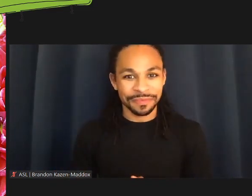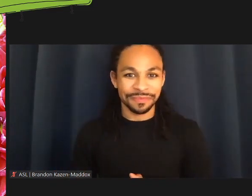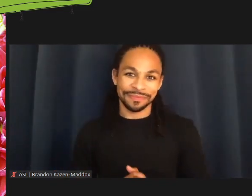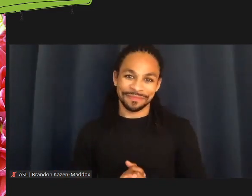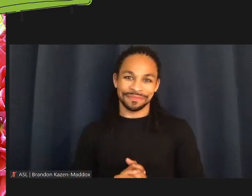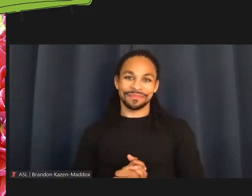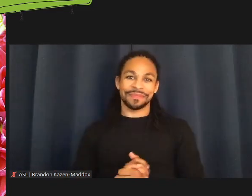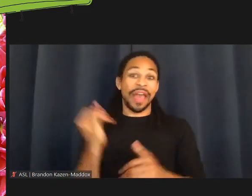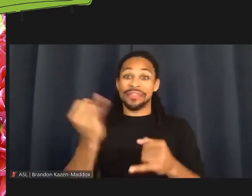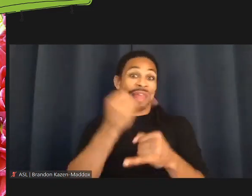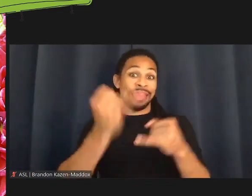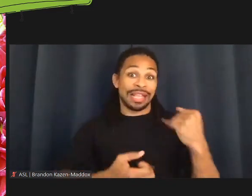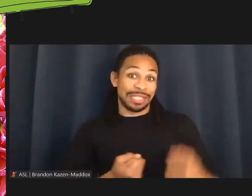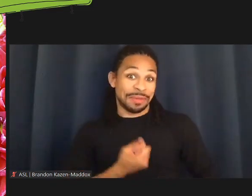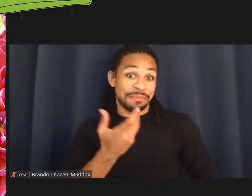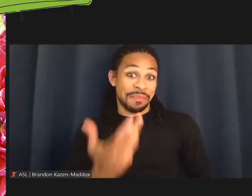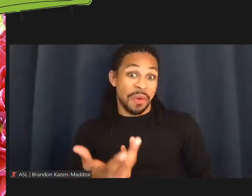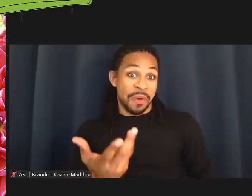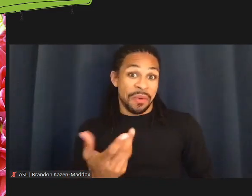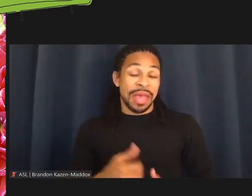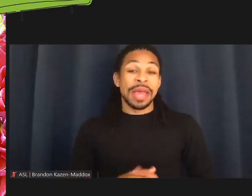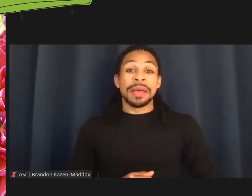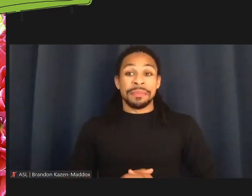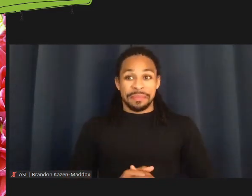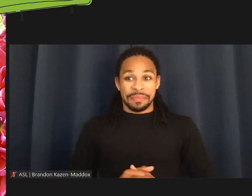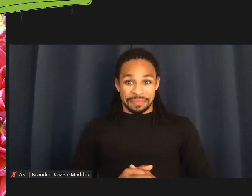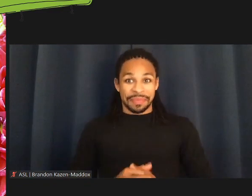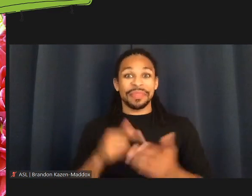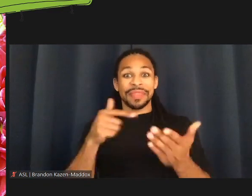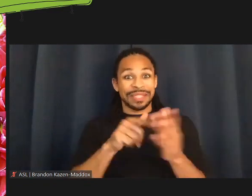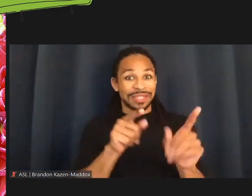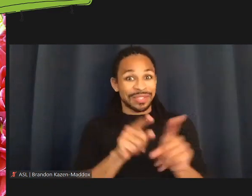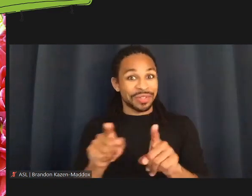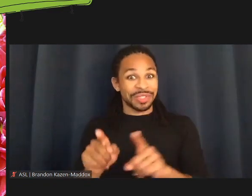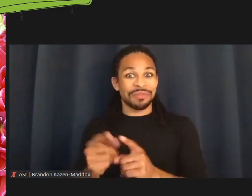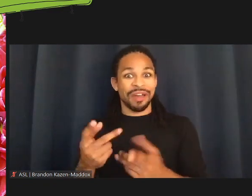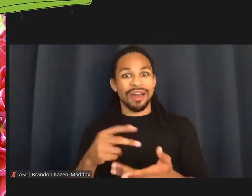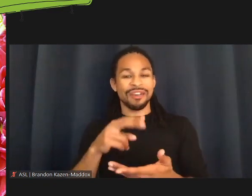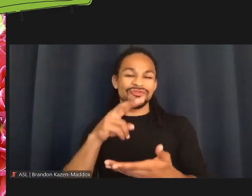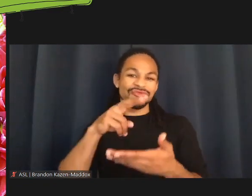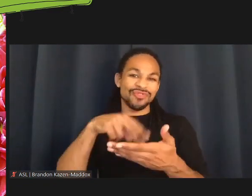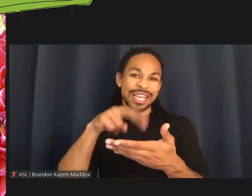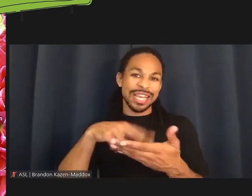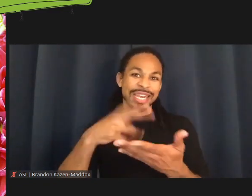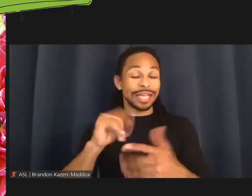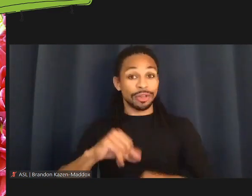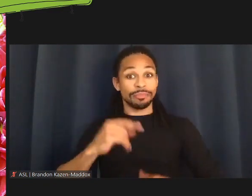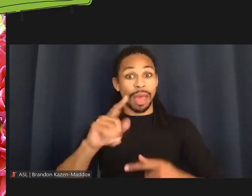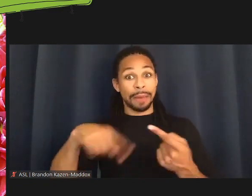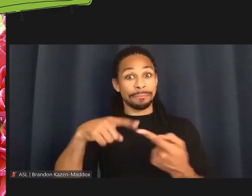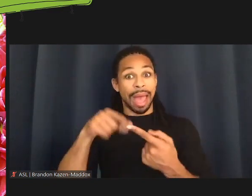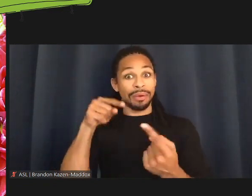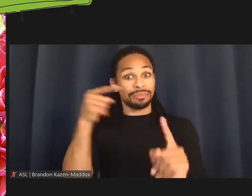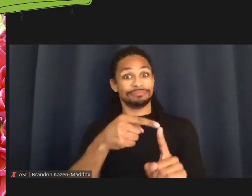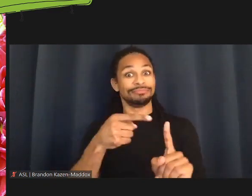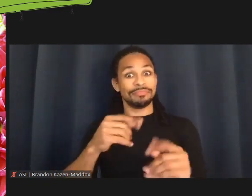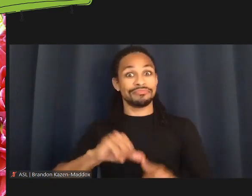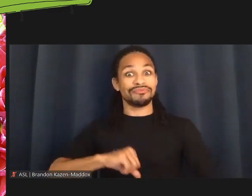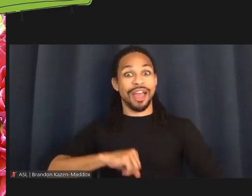The last poem, because this is also a reading, a pride reading,